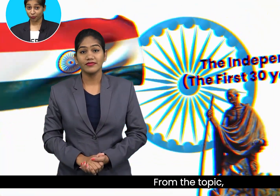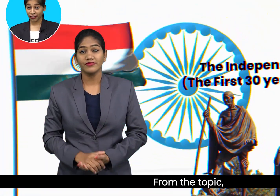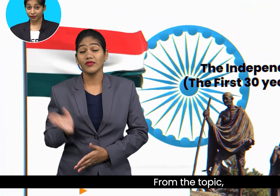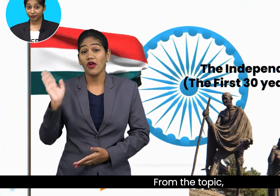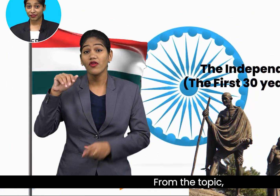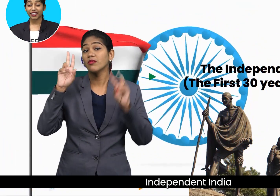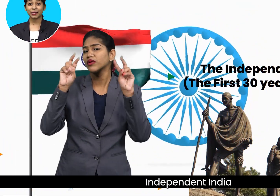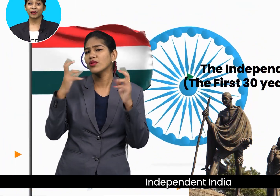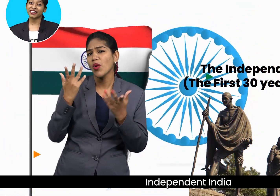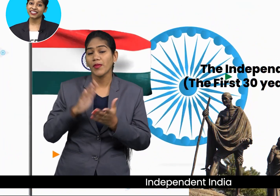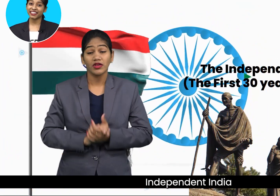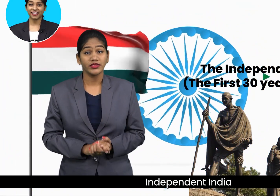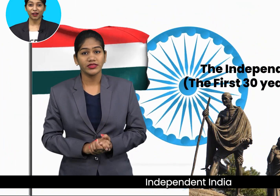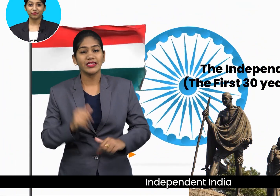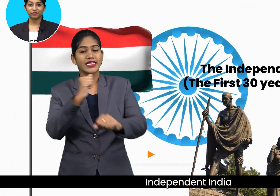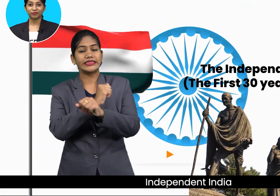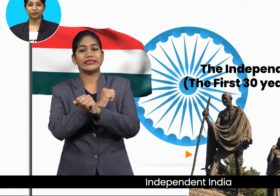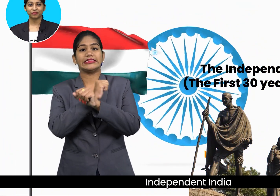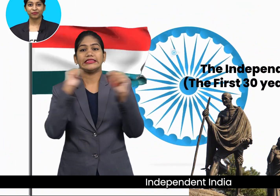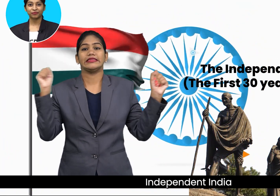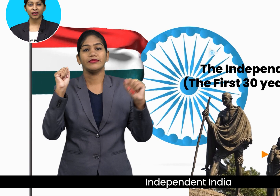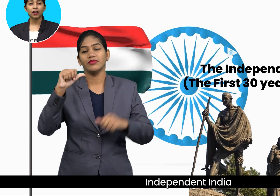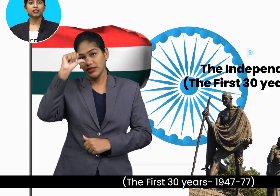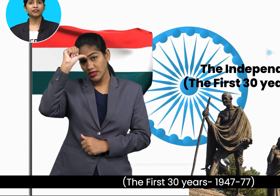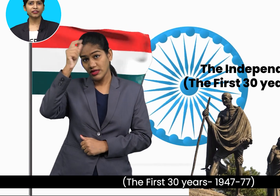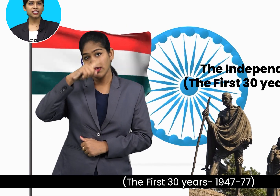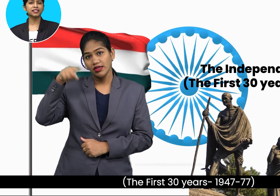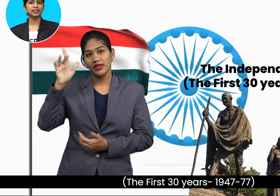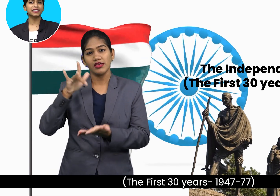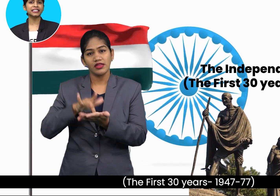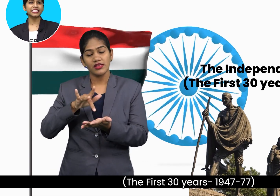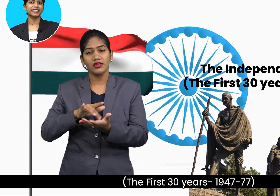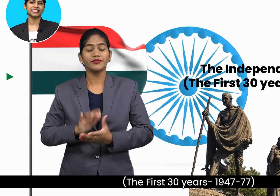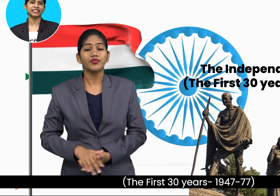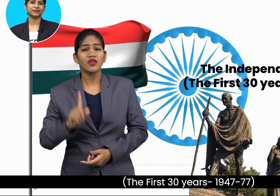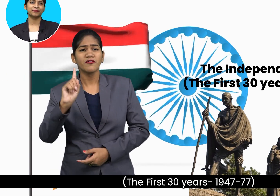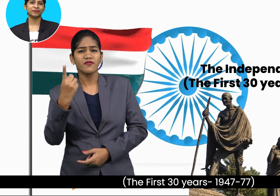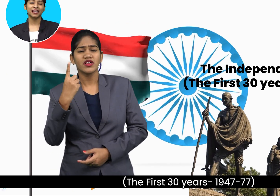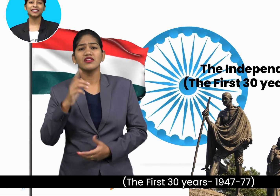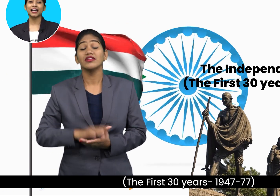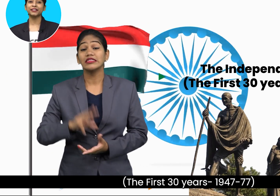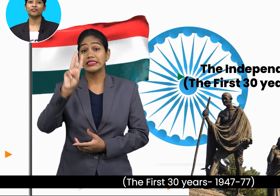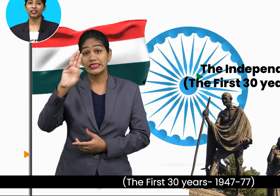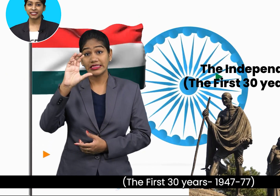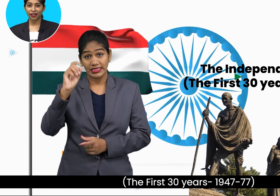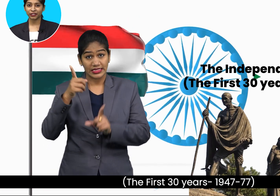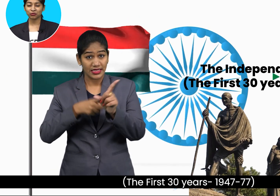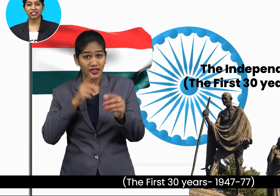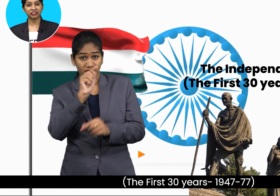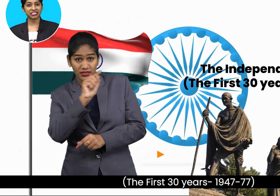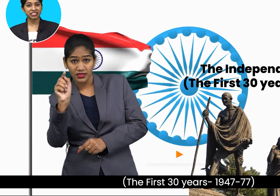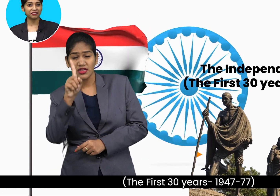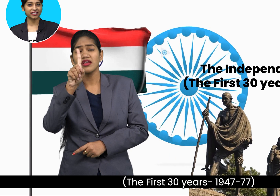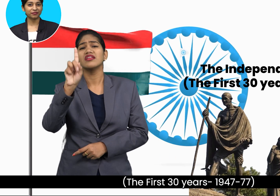From the topic, Independent India, the first 30 years, 1947